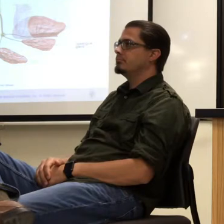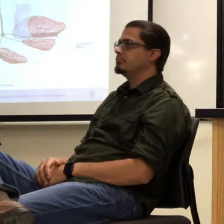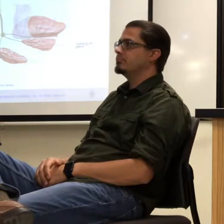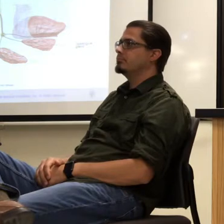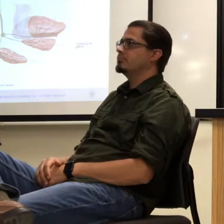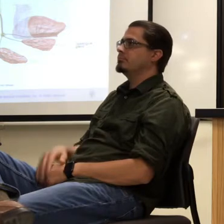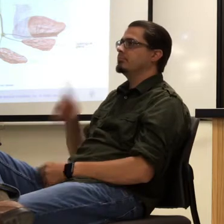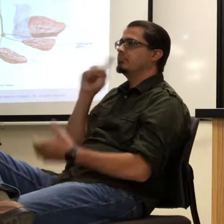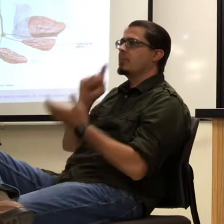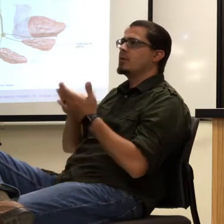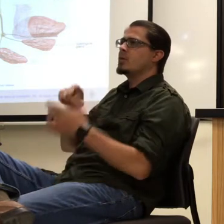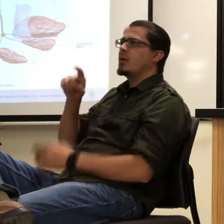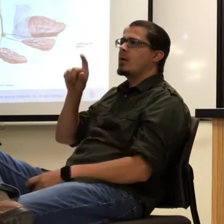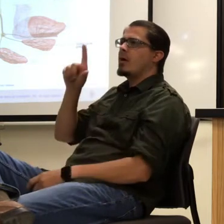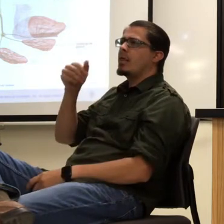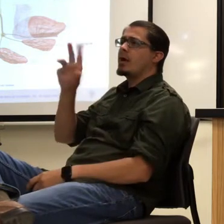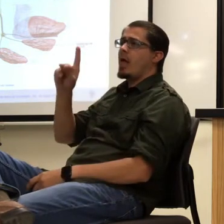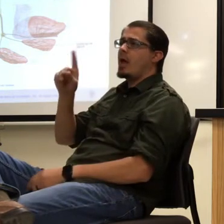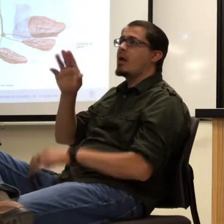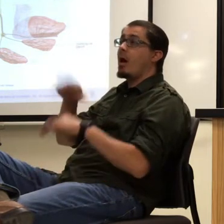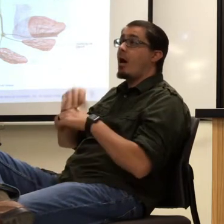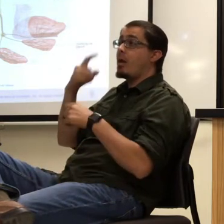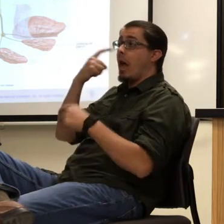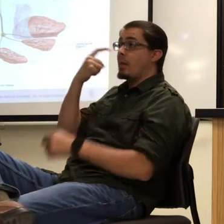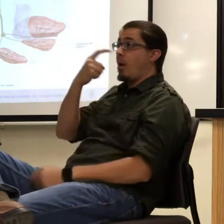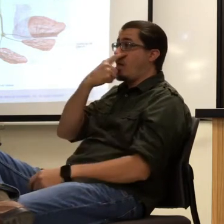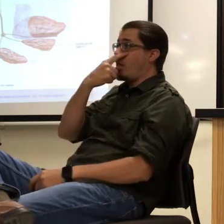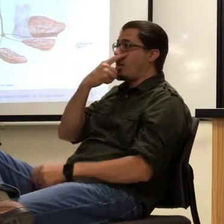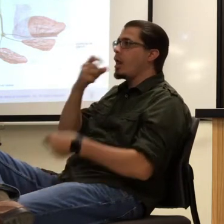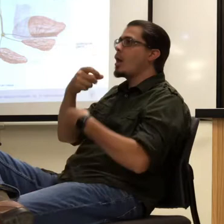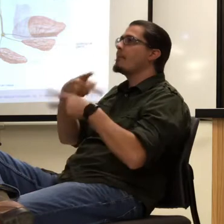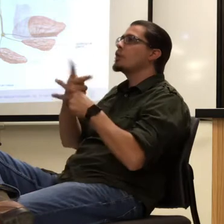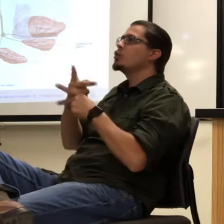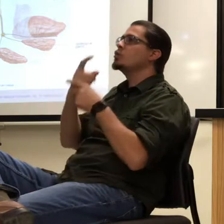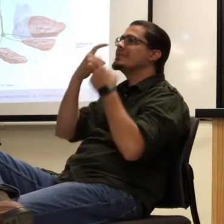Look where the gland is, it's on your eyeball. It produces tears.